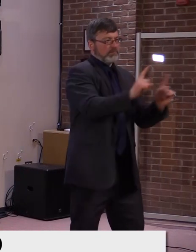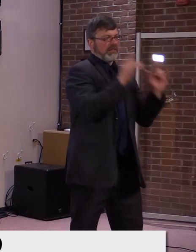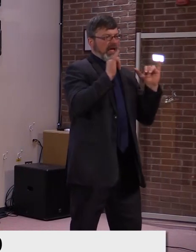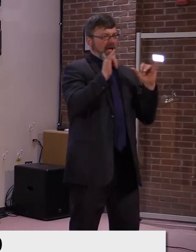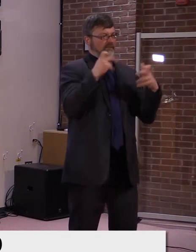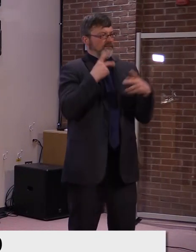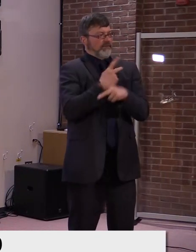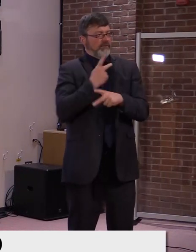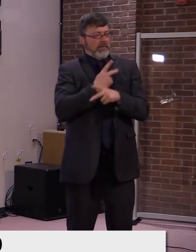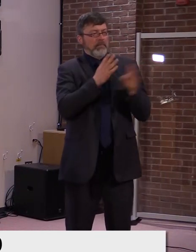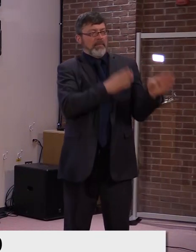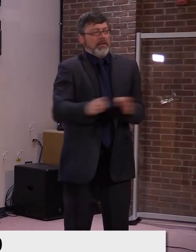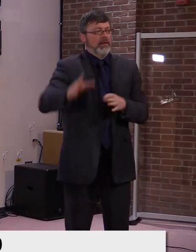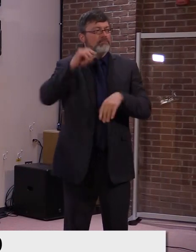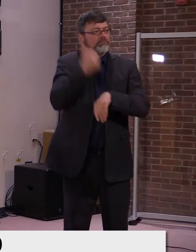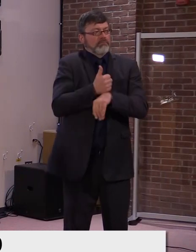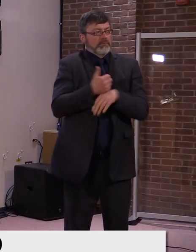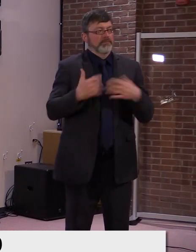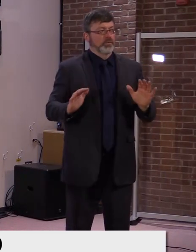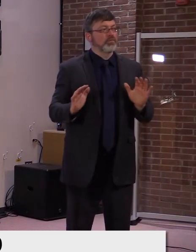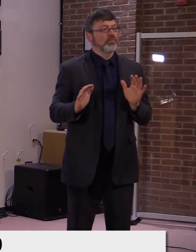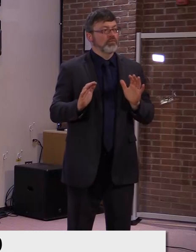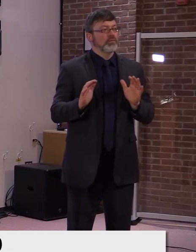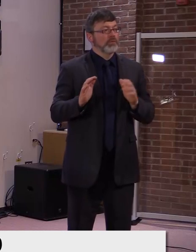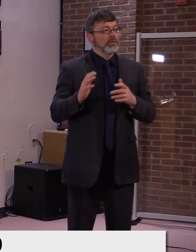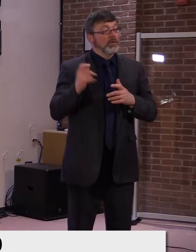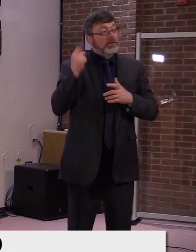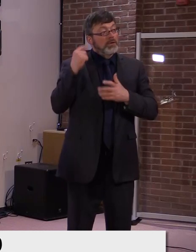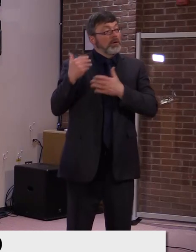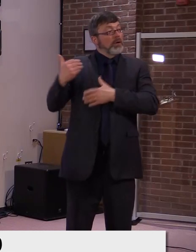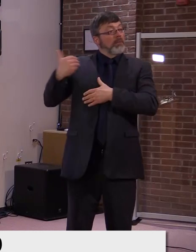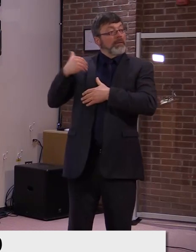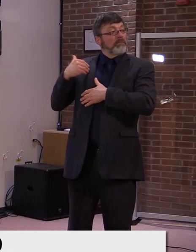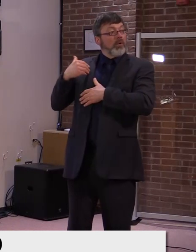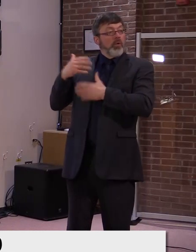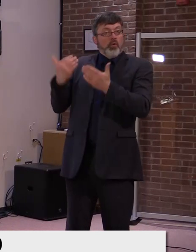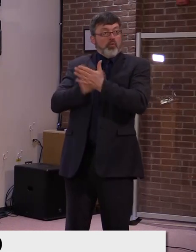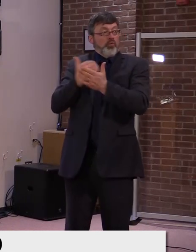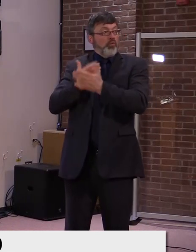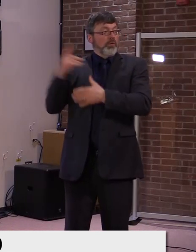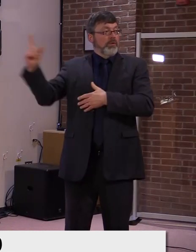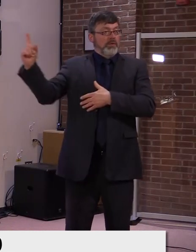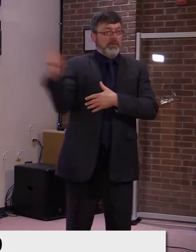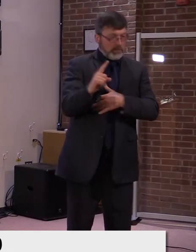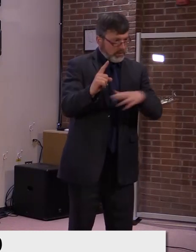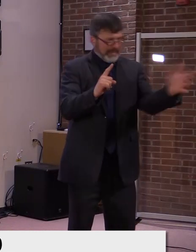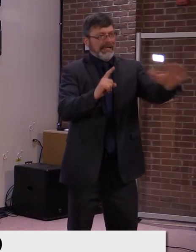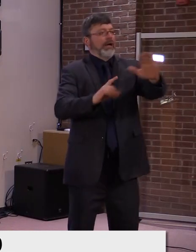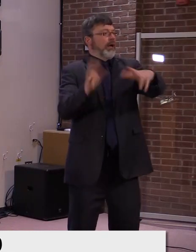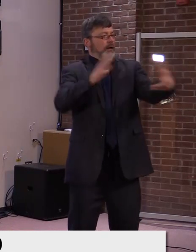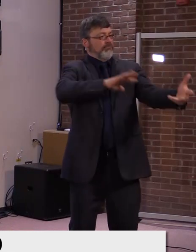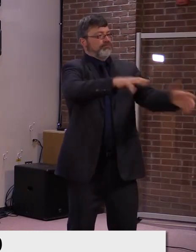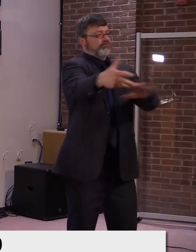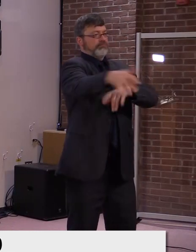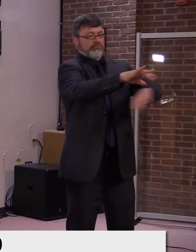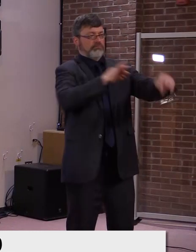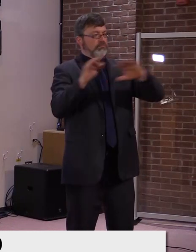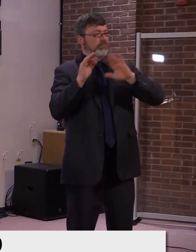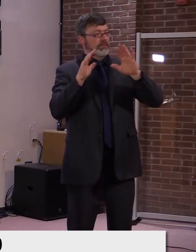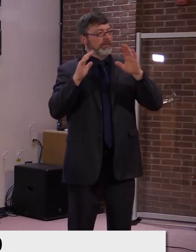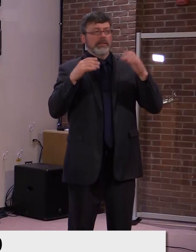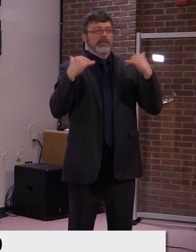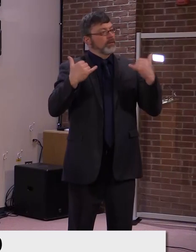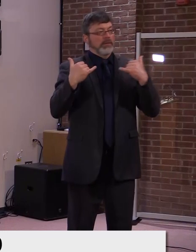those that haven't proved that it is as wide of an outbreak it was in that